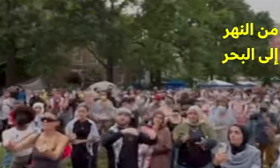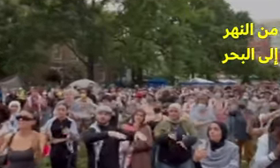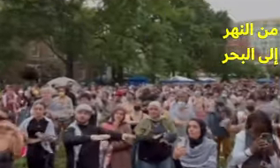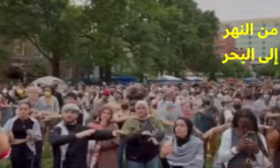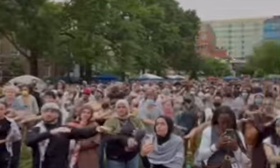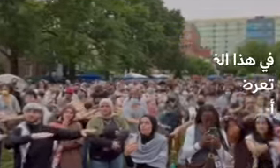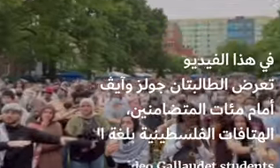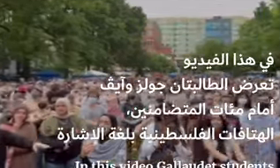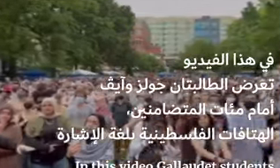sea.